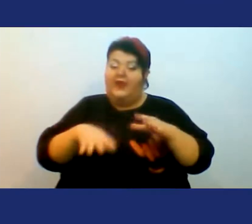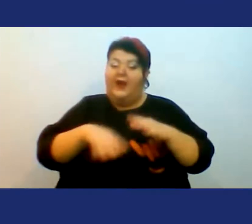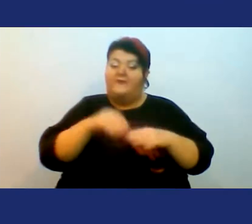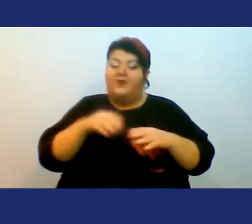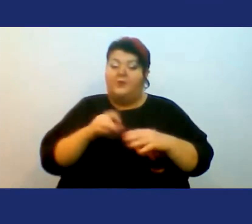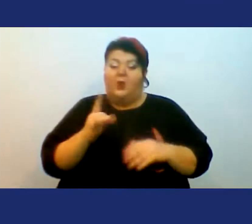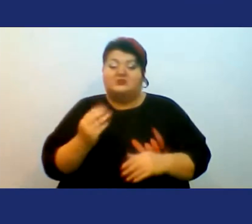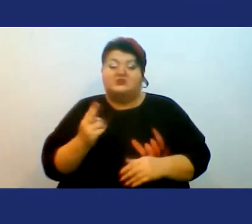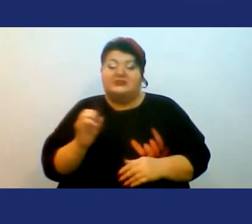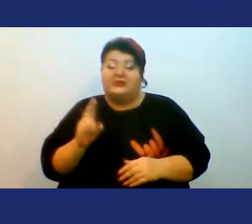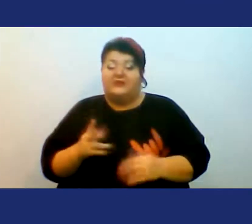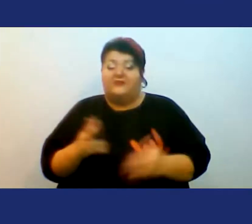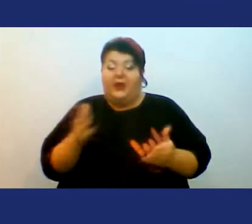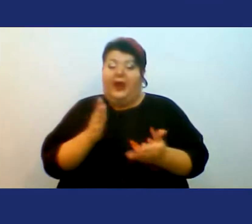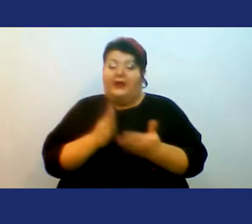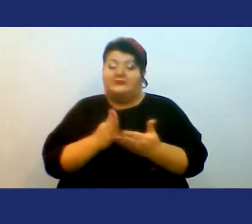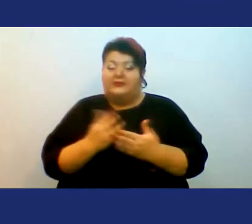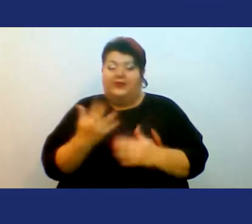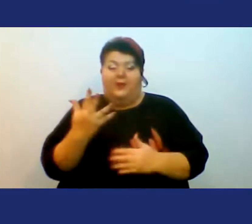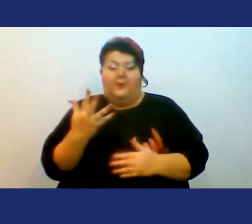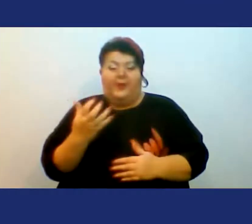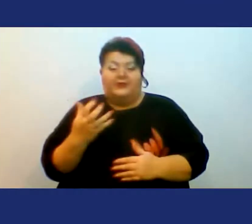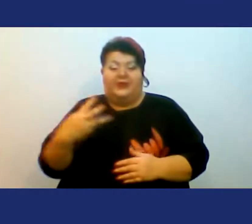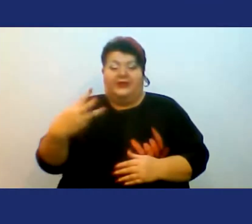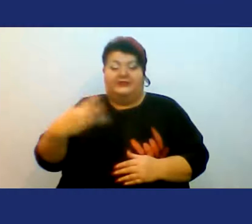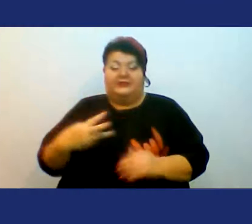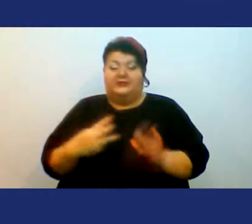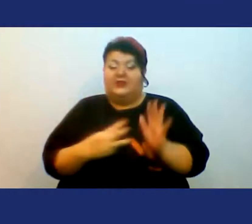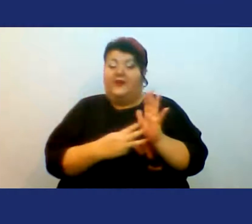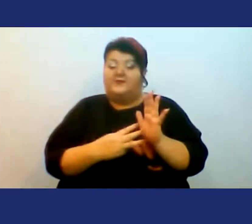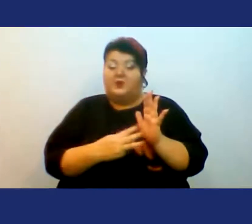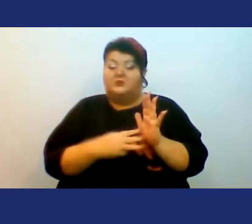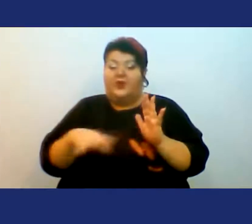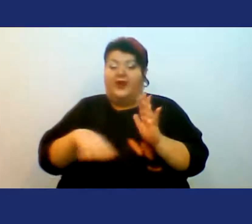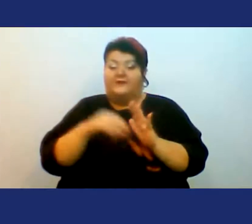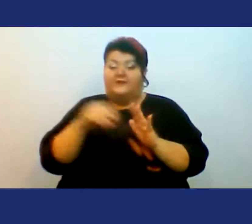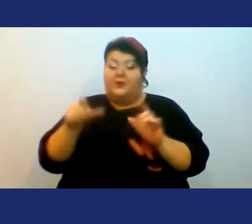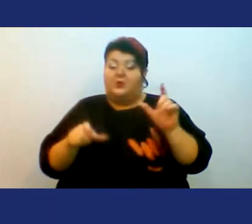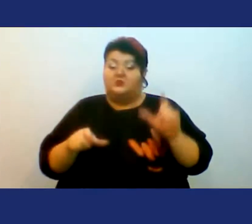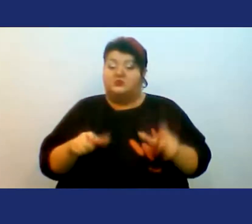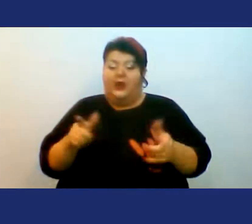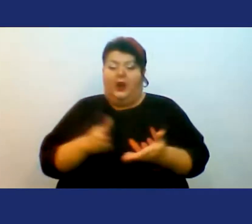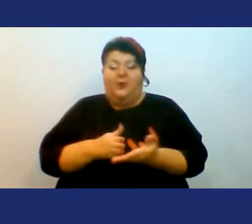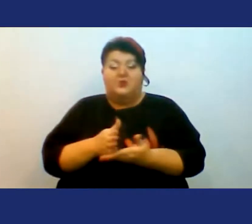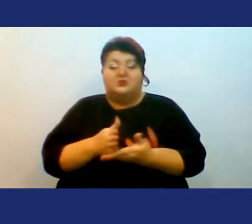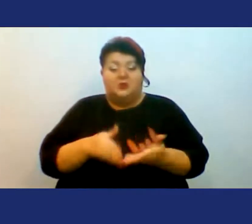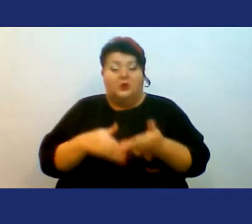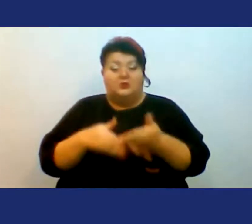who act as intermediaries for the popular vote. And at the time of its inception in